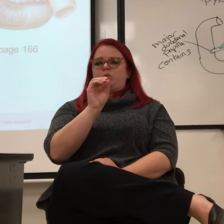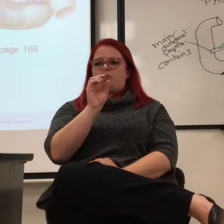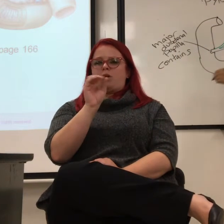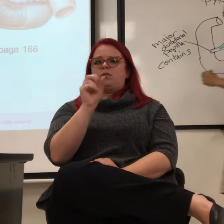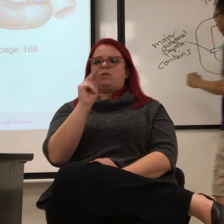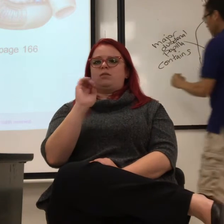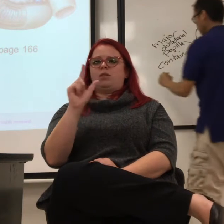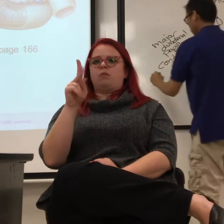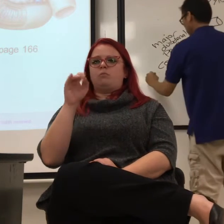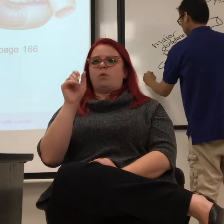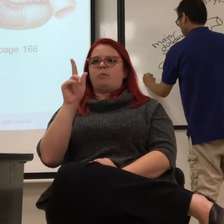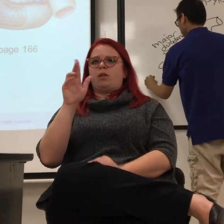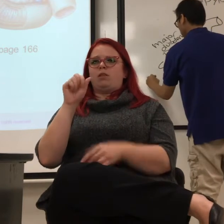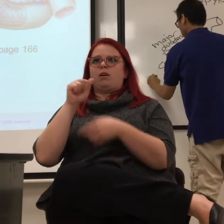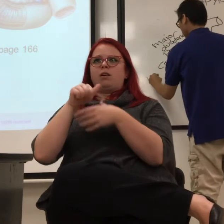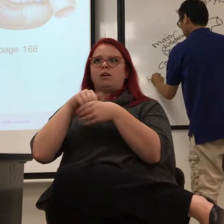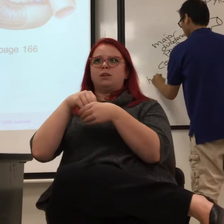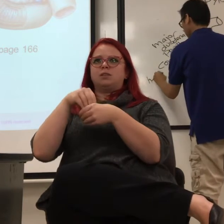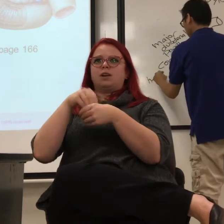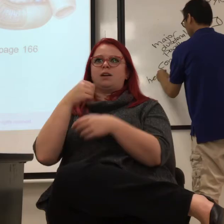hepatopancreatic sphincter.